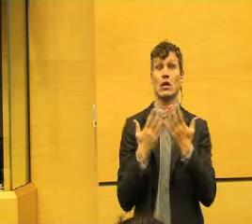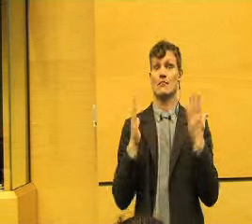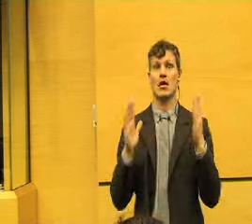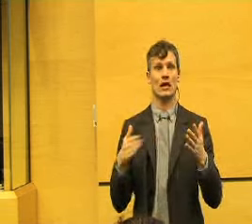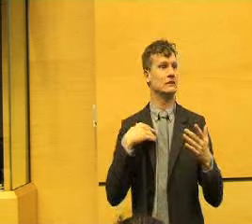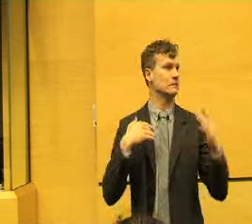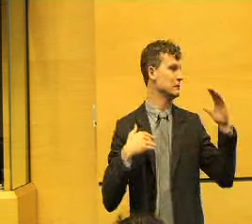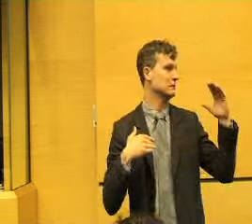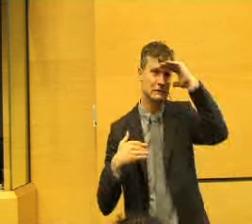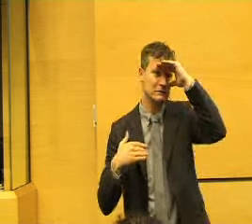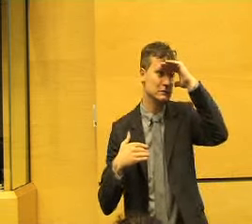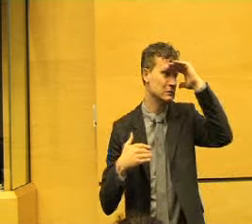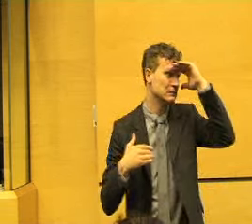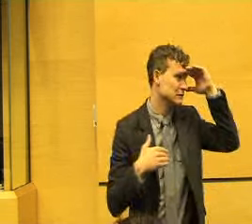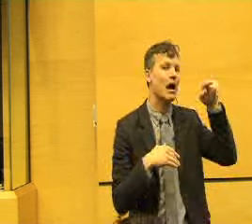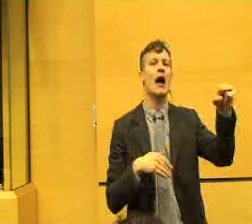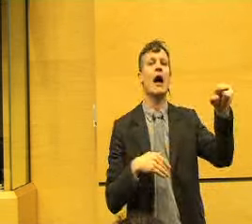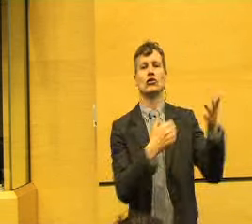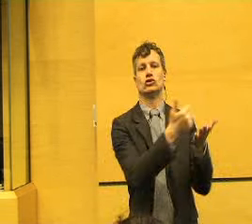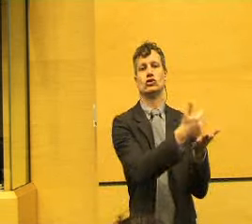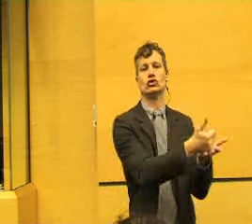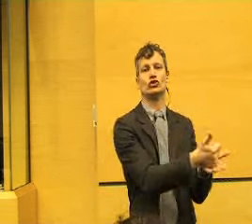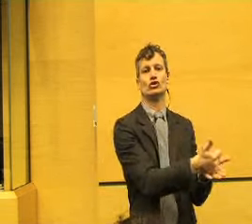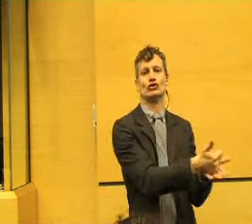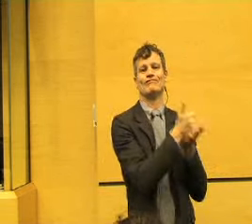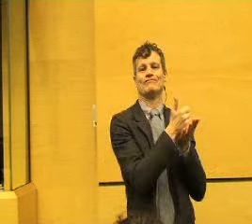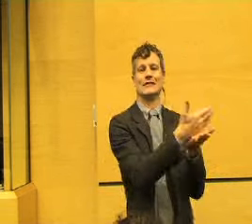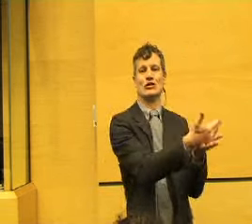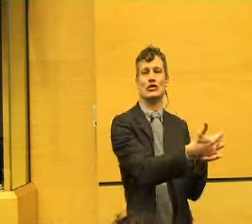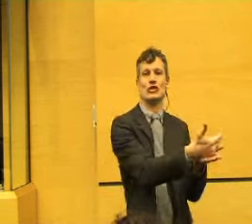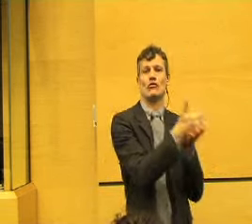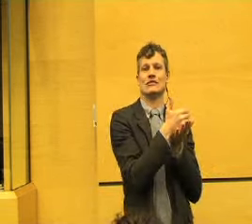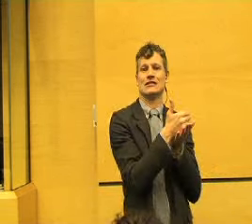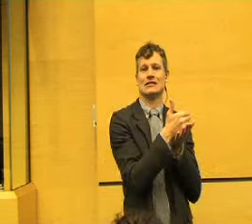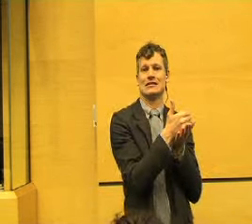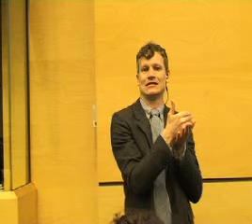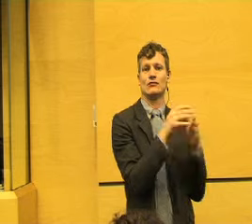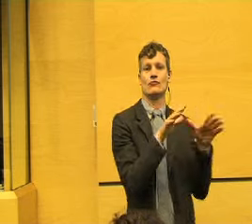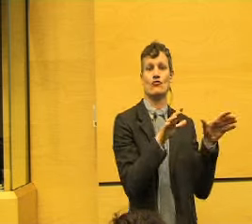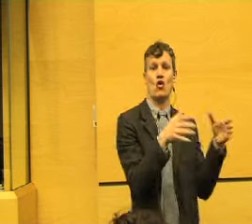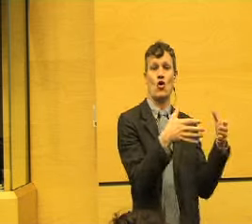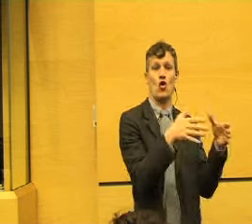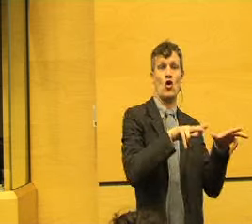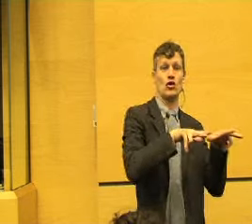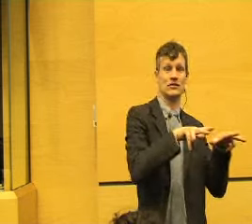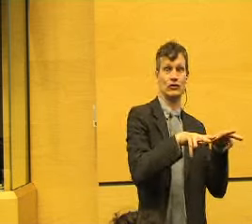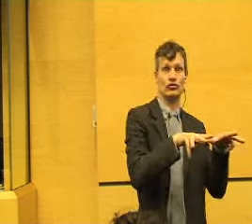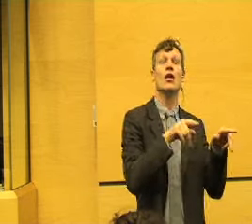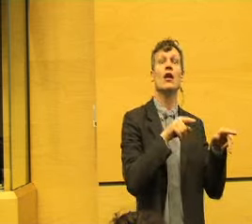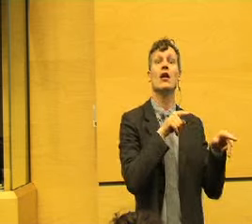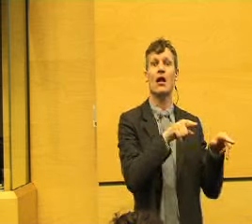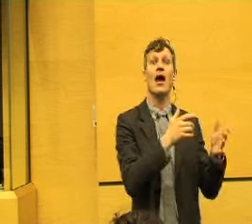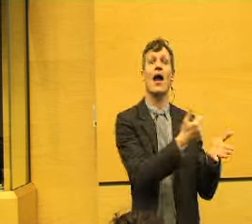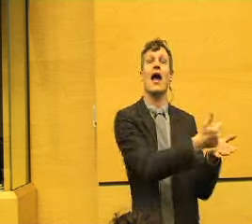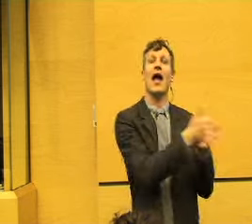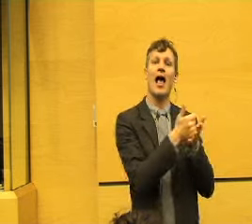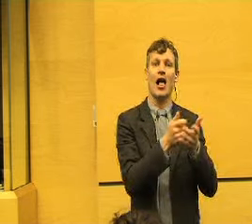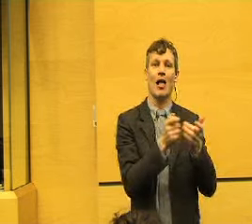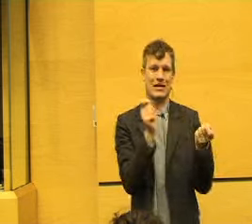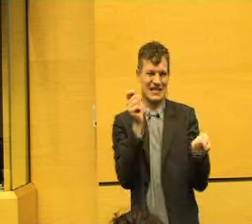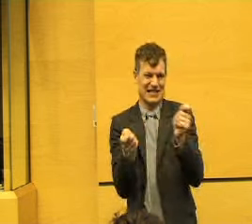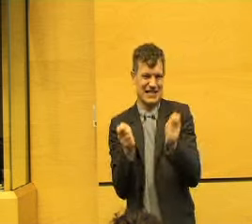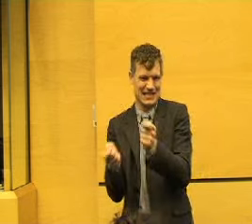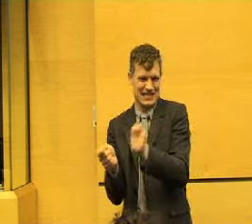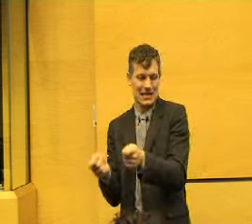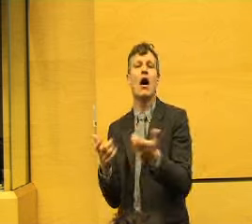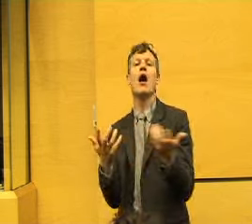and provide other materials accessible to disabled learners. And since the